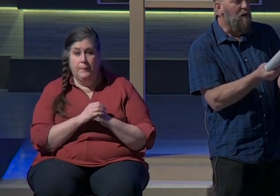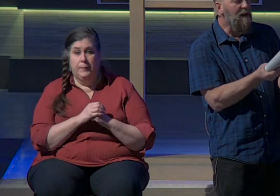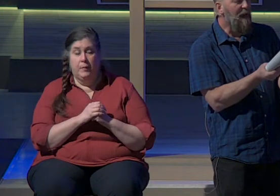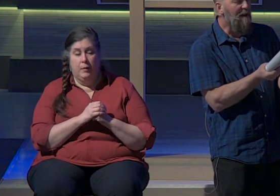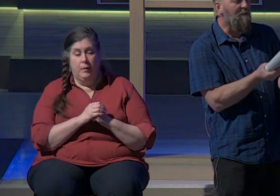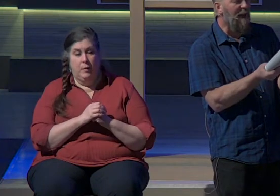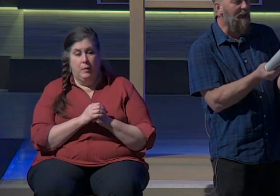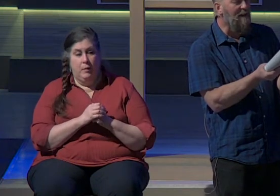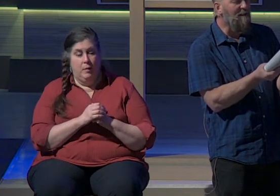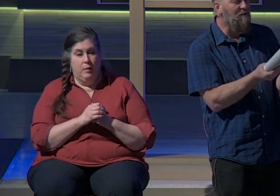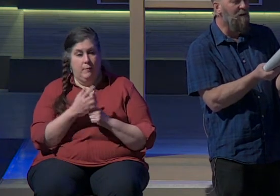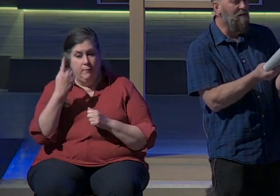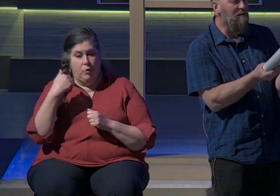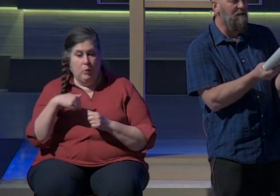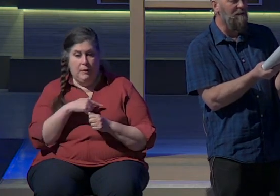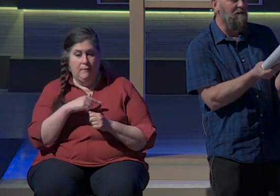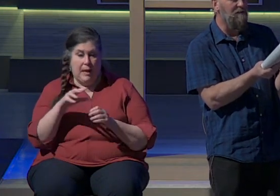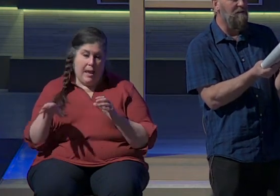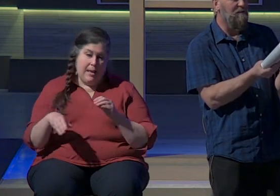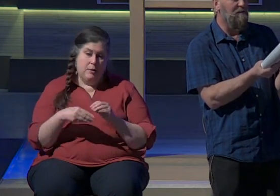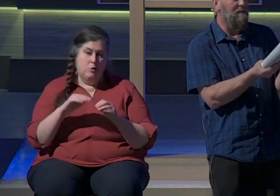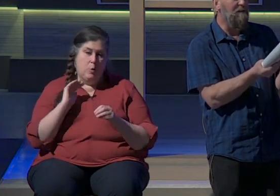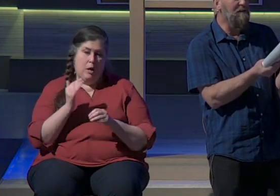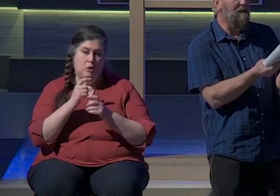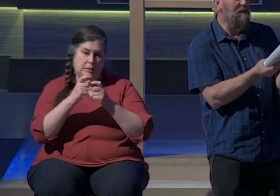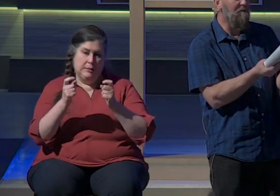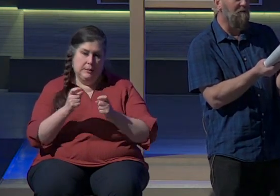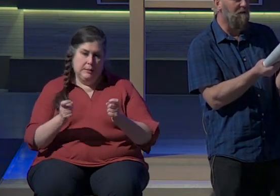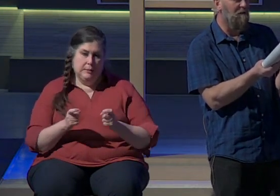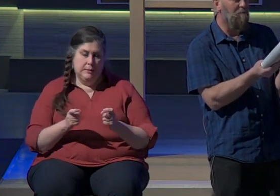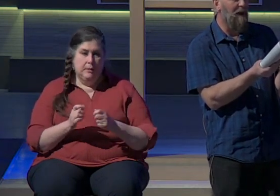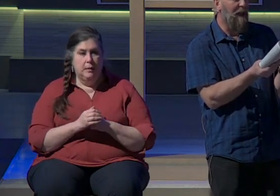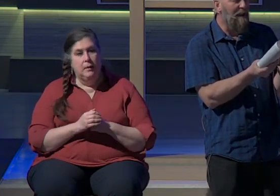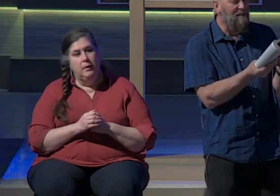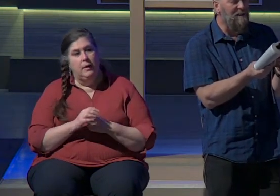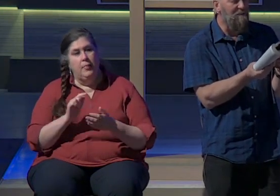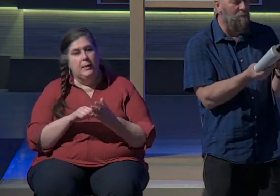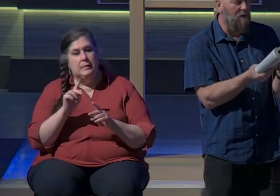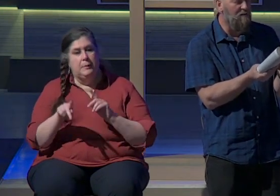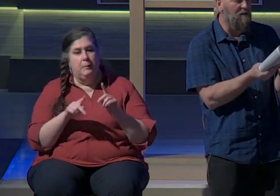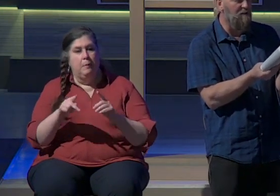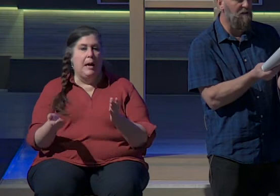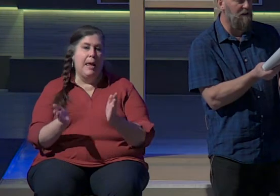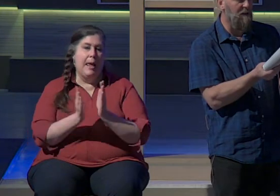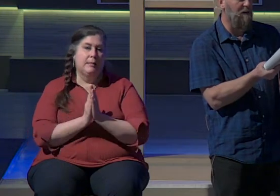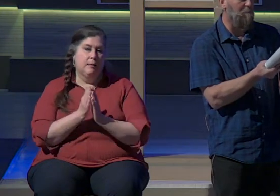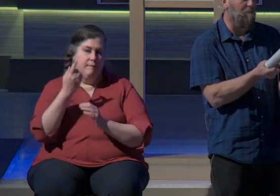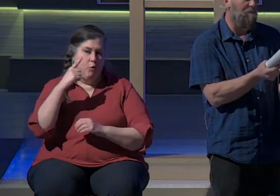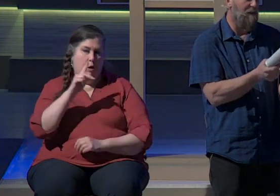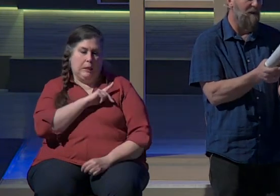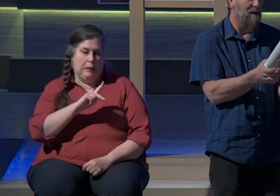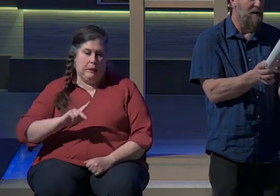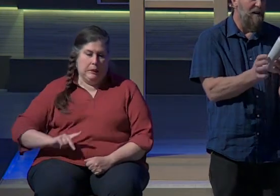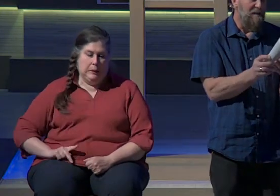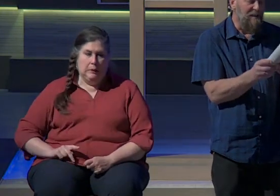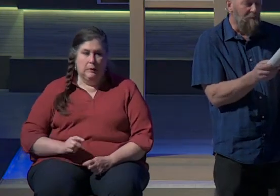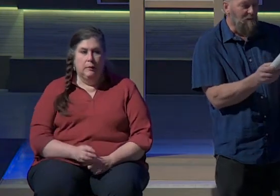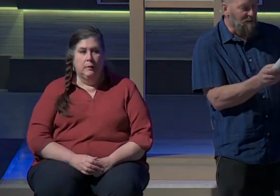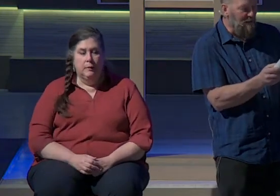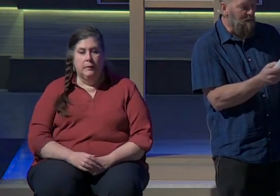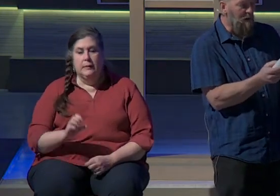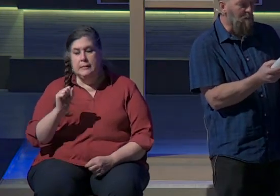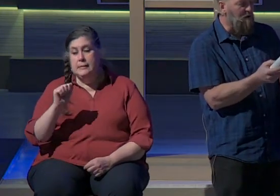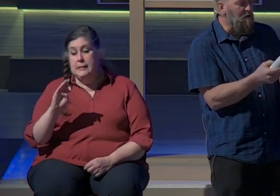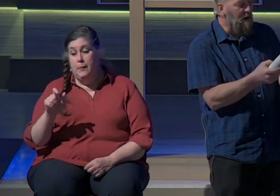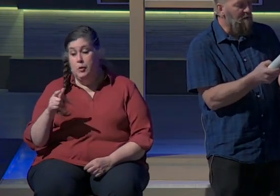"For we have added to our sins this evil by asking for ourselves a king." Samuel